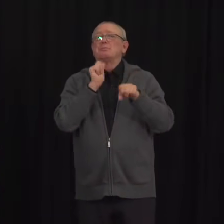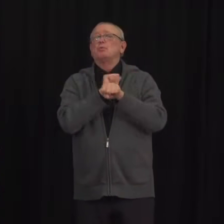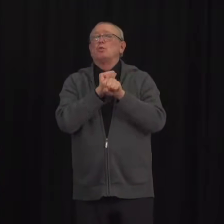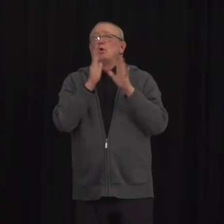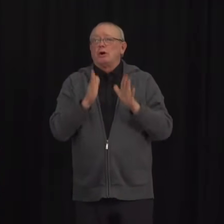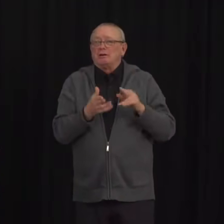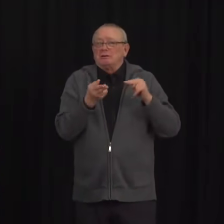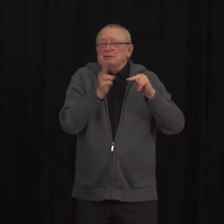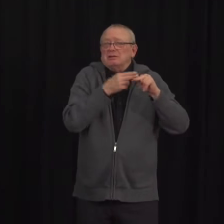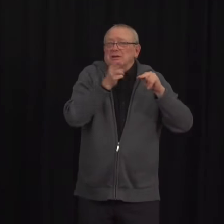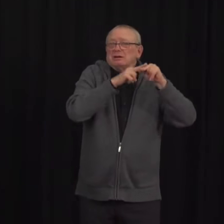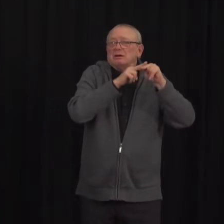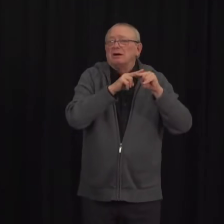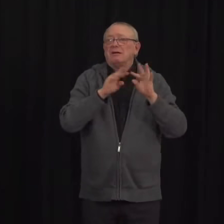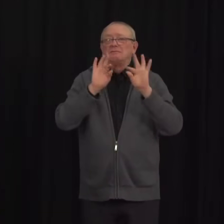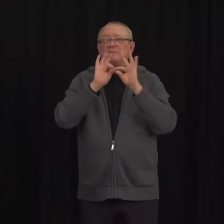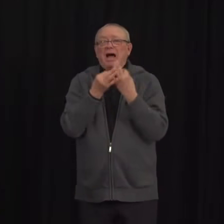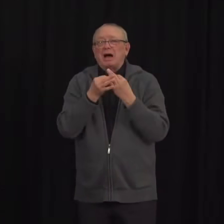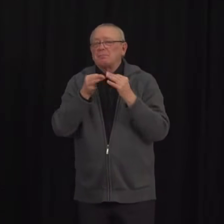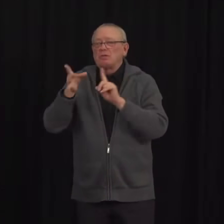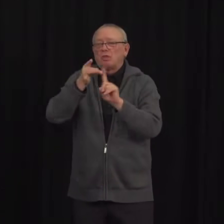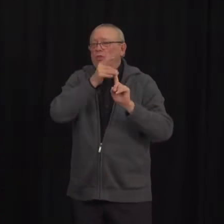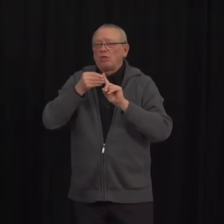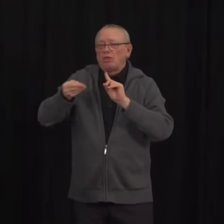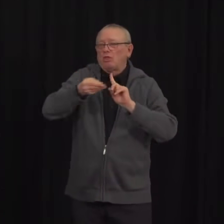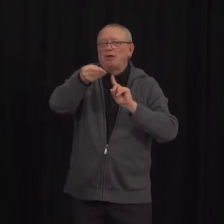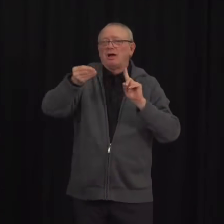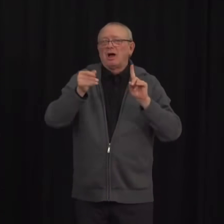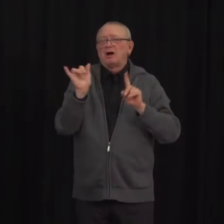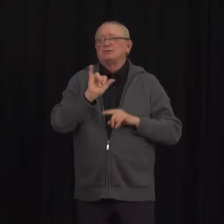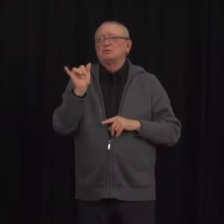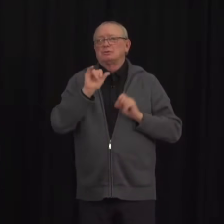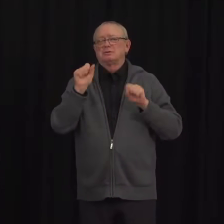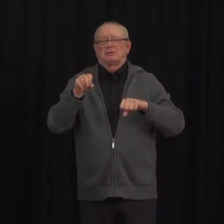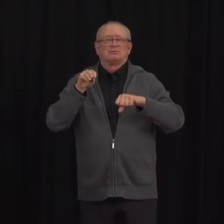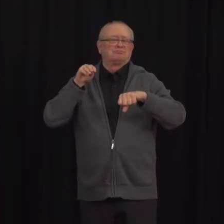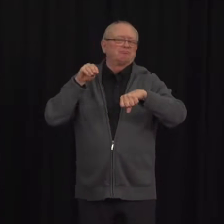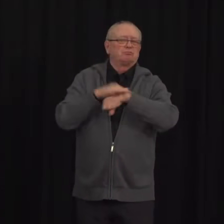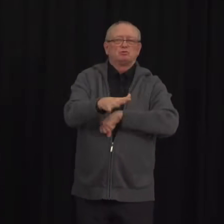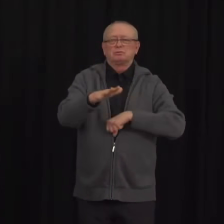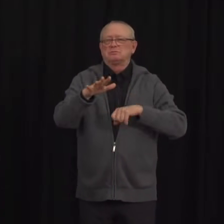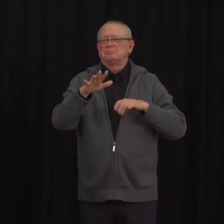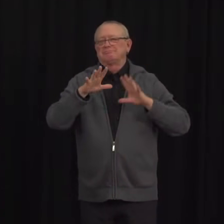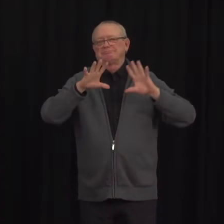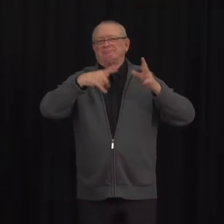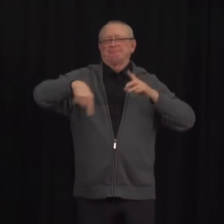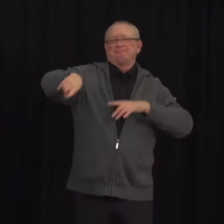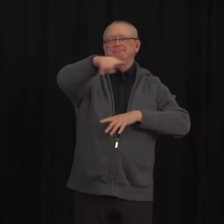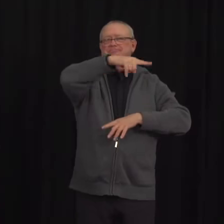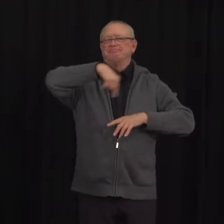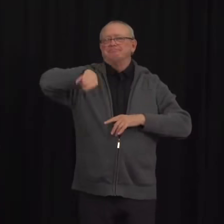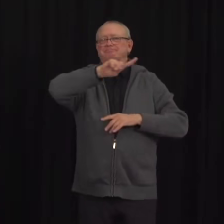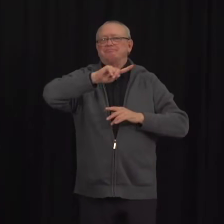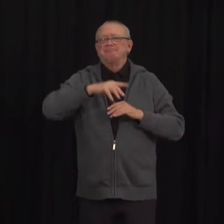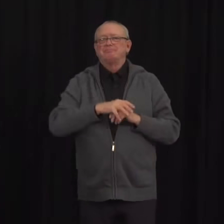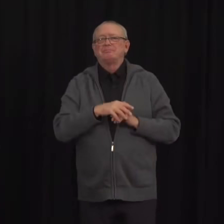exposed. This impacts the system, as services cannot be operated without skilled workers to provide